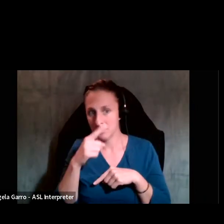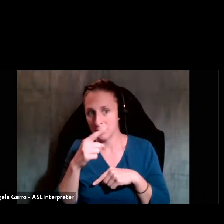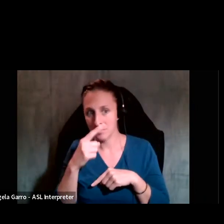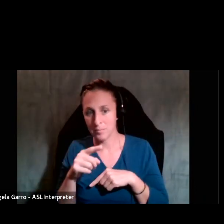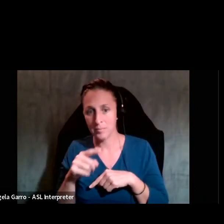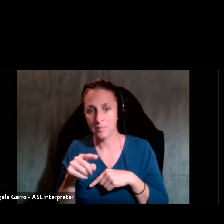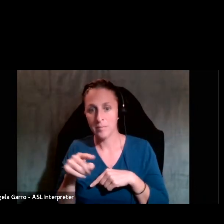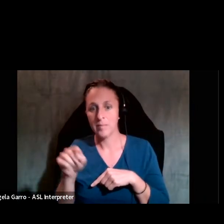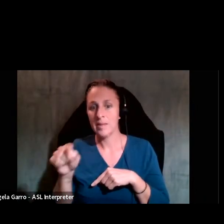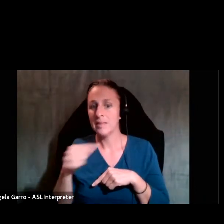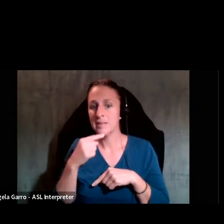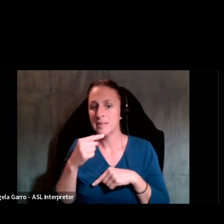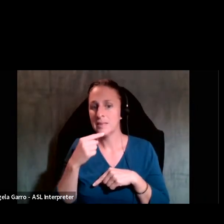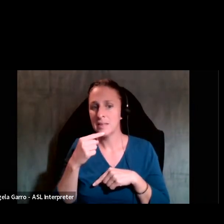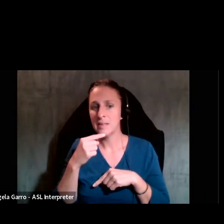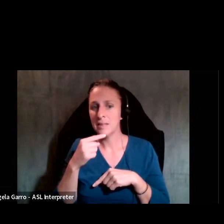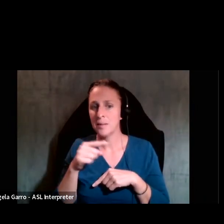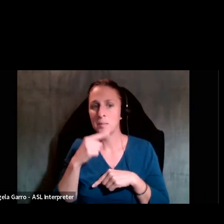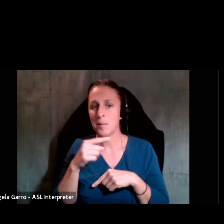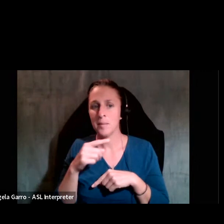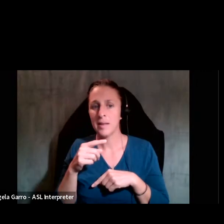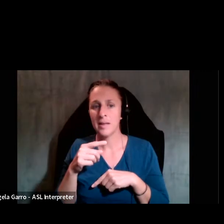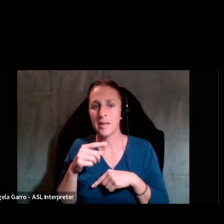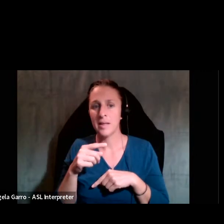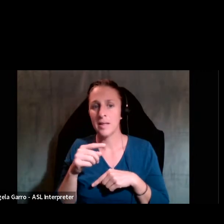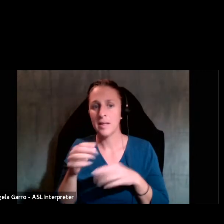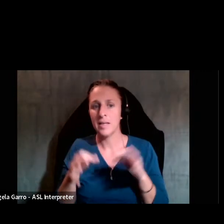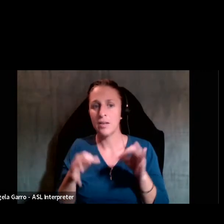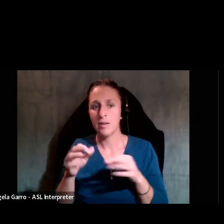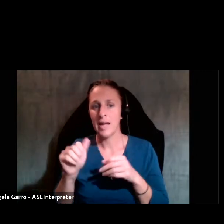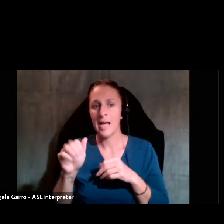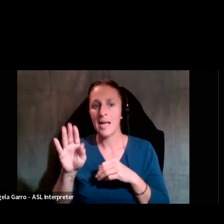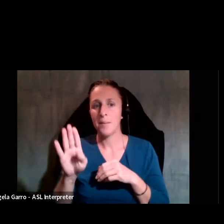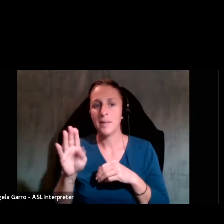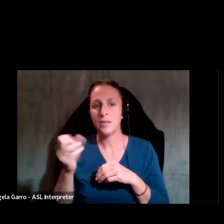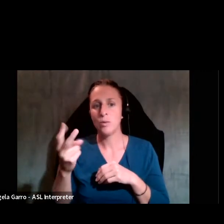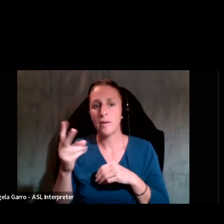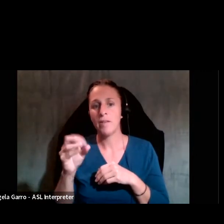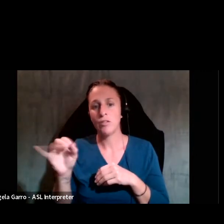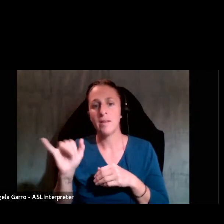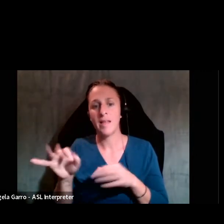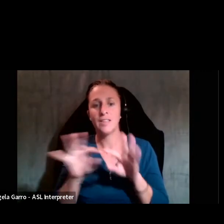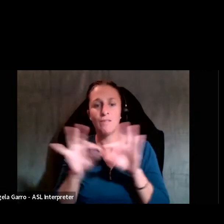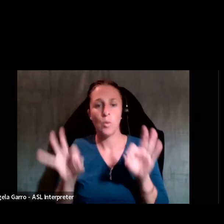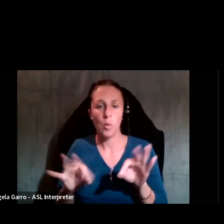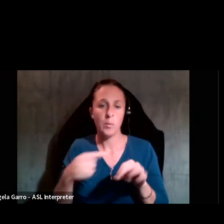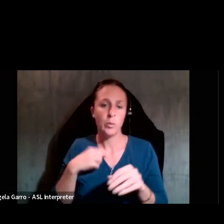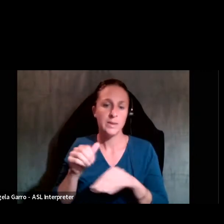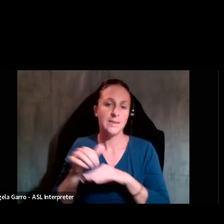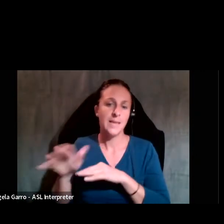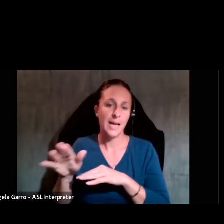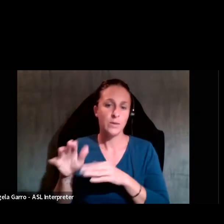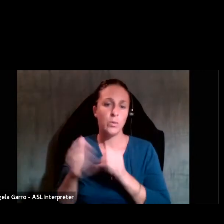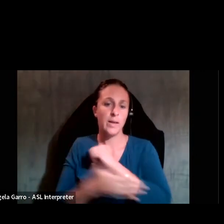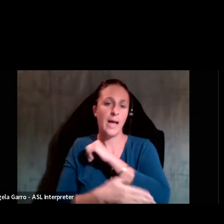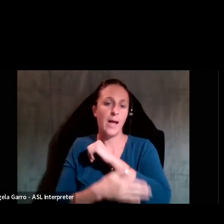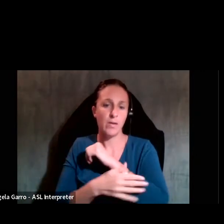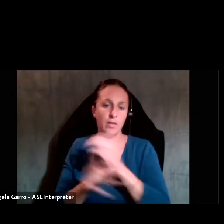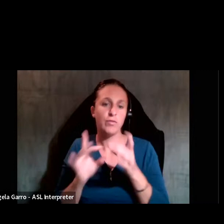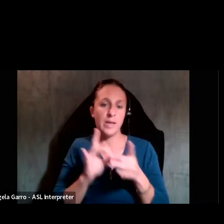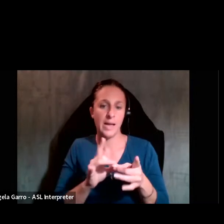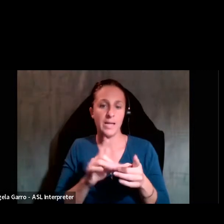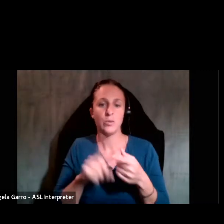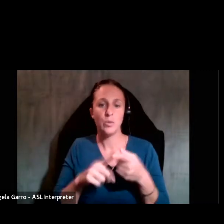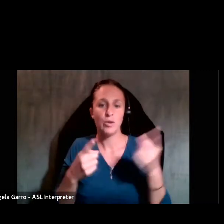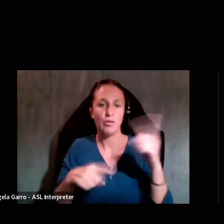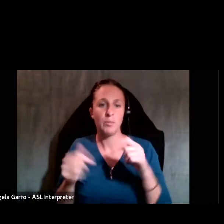AB 1200. Oh, AB 1200 is the form that we send to the county related to the agreement with the adult school teachers.